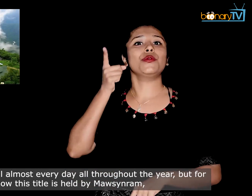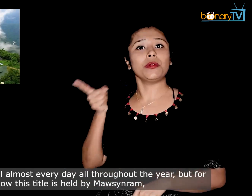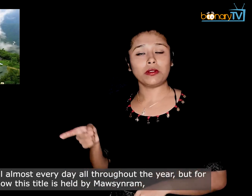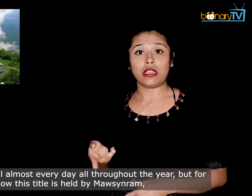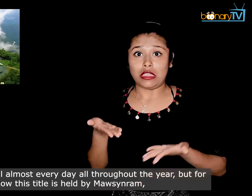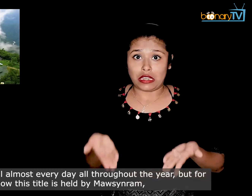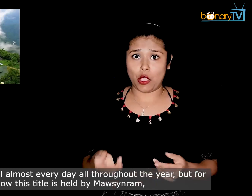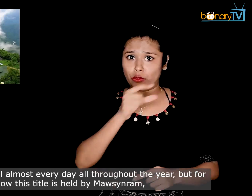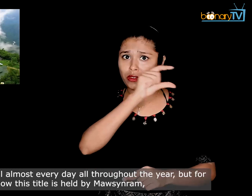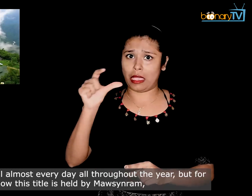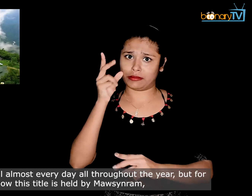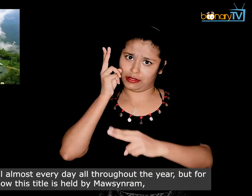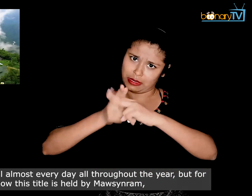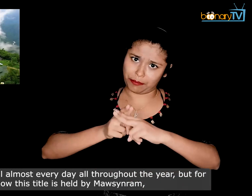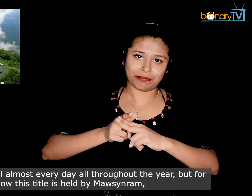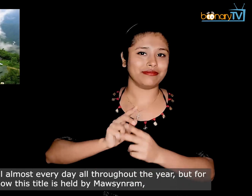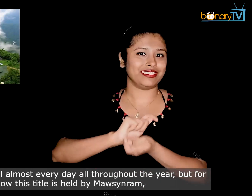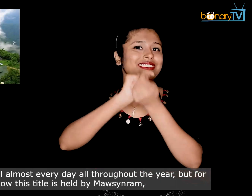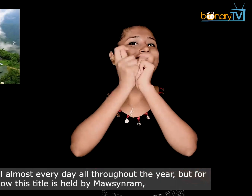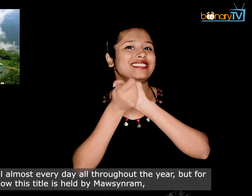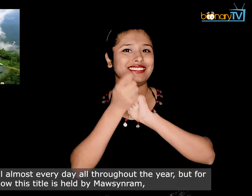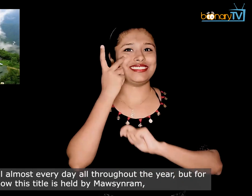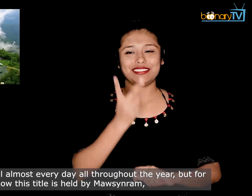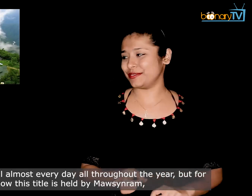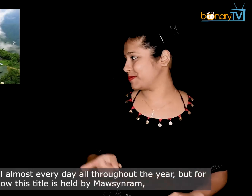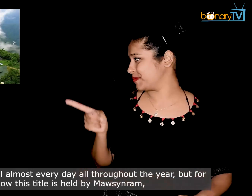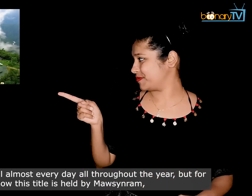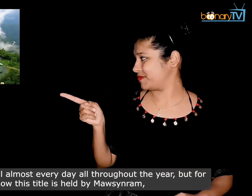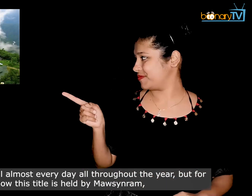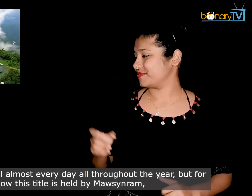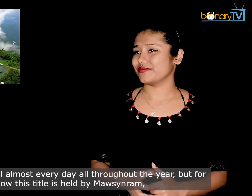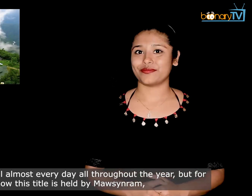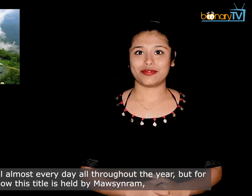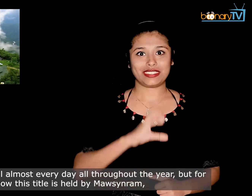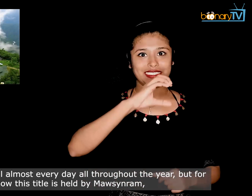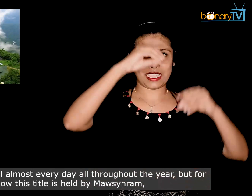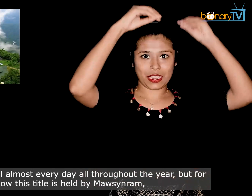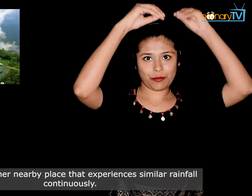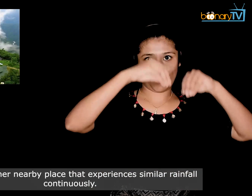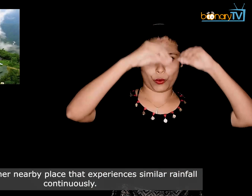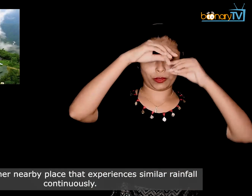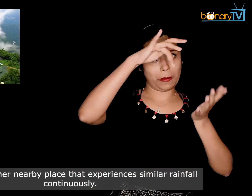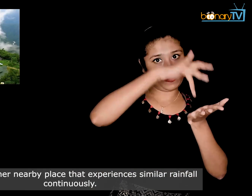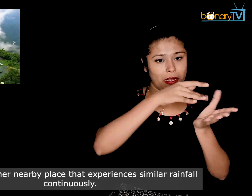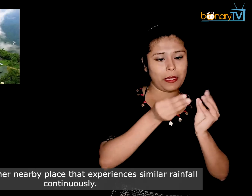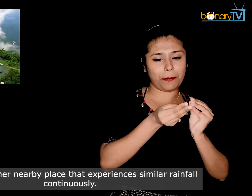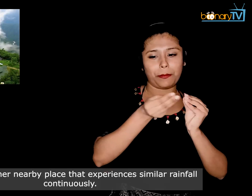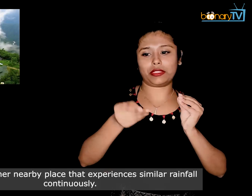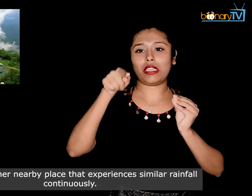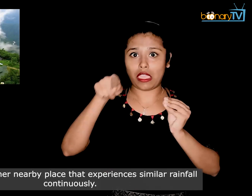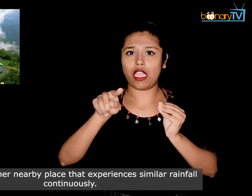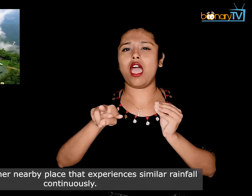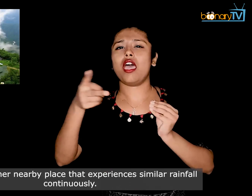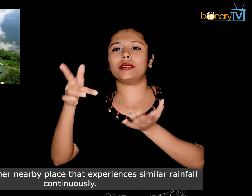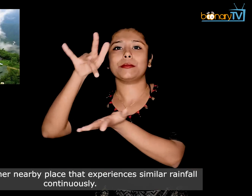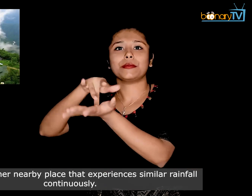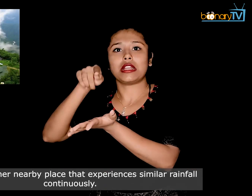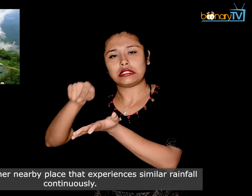for now, this title is held by Mausinram, which is another nearby place that